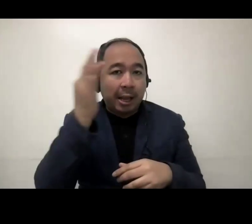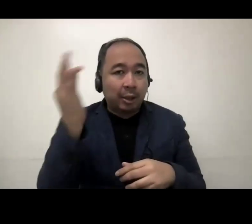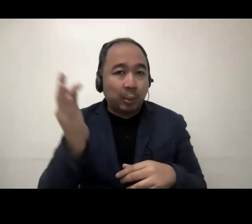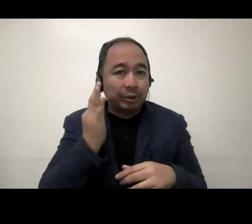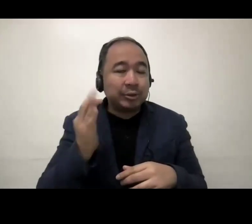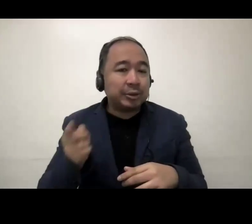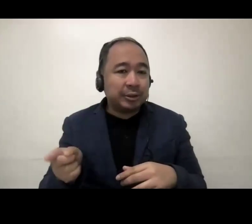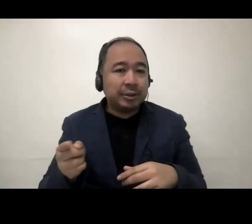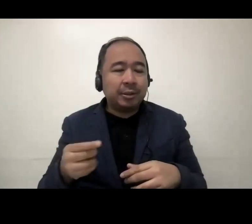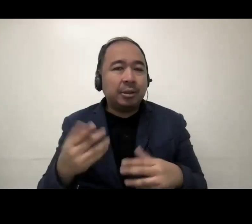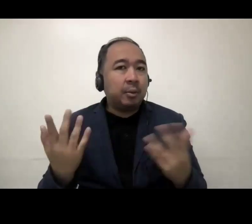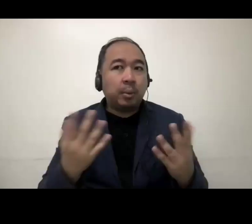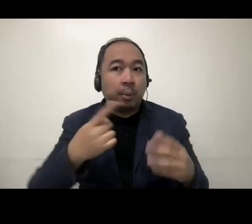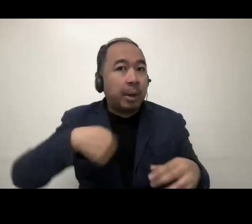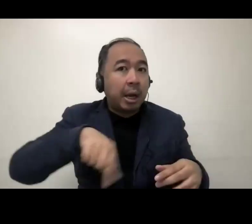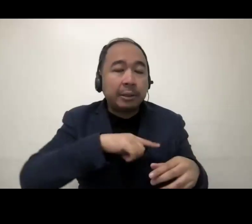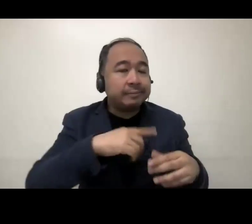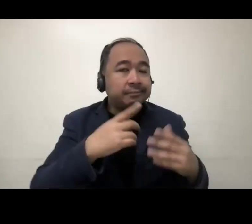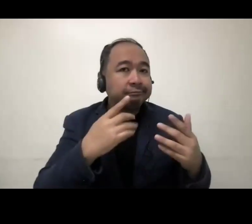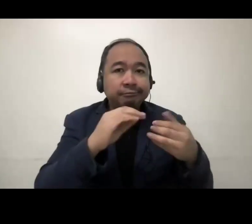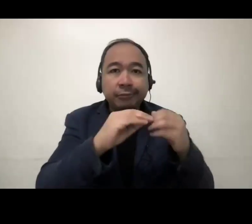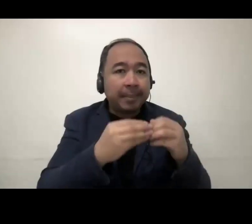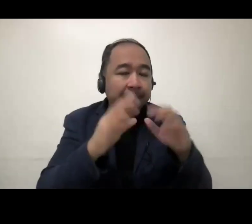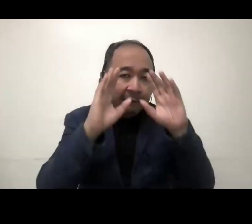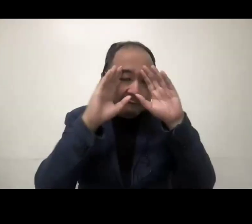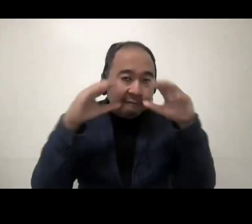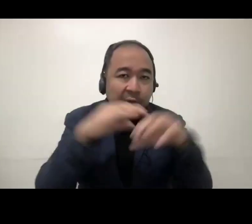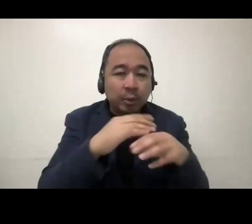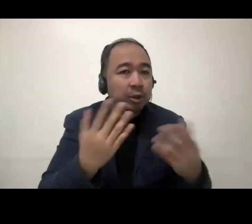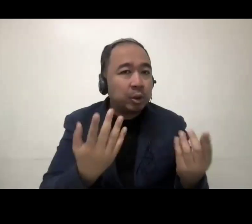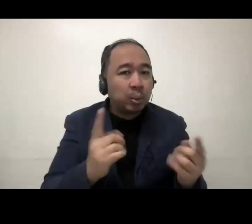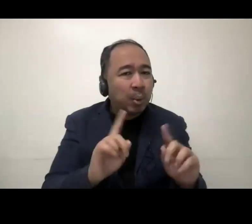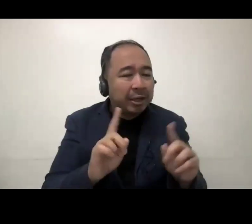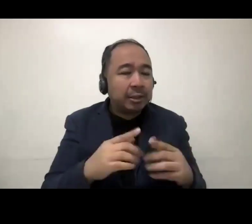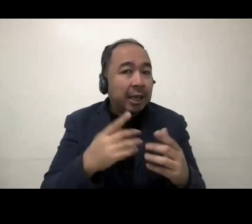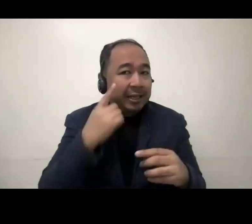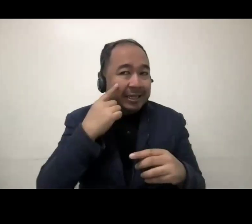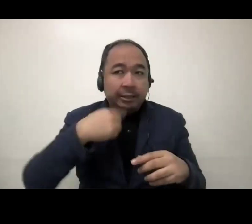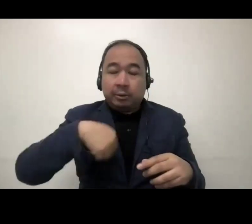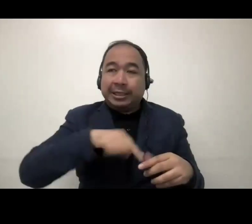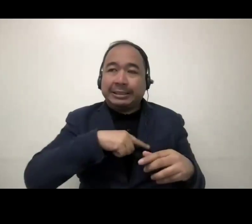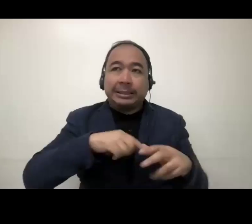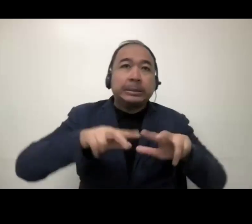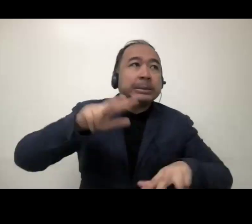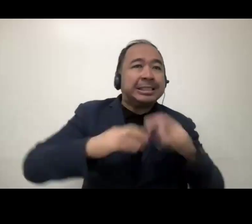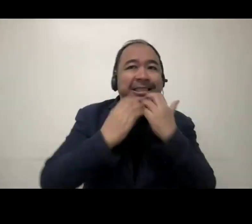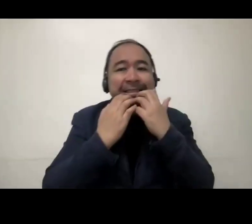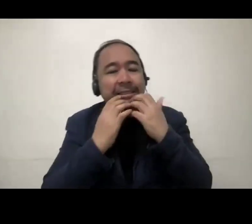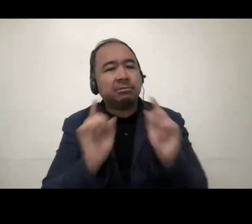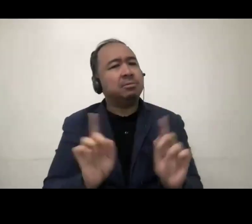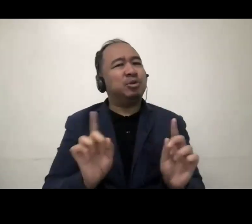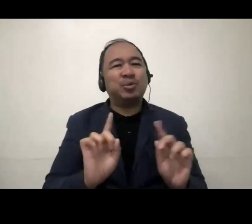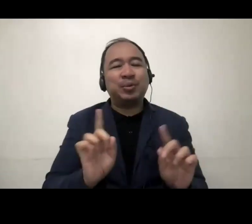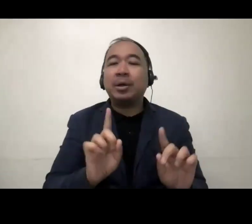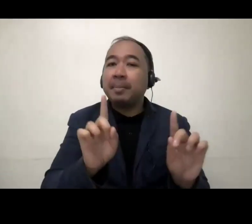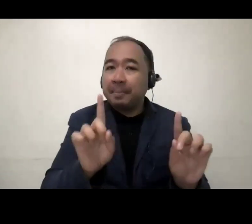is, what are we concerned about? I don't think that we are concerned, because we know, for example, in the analysis done